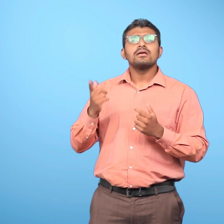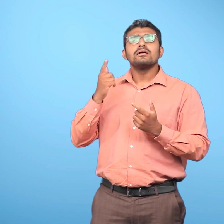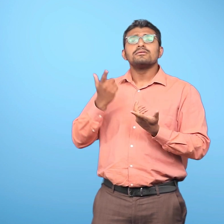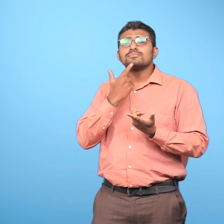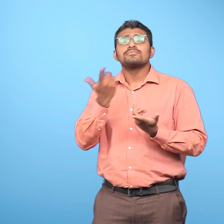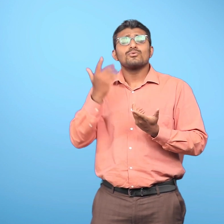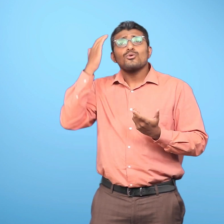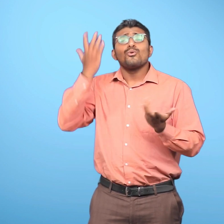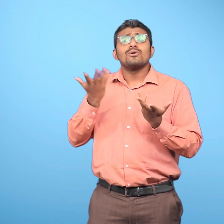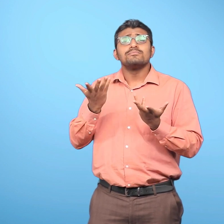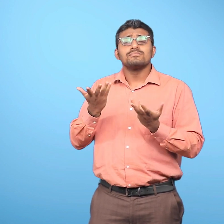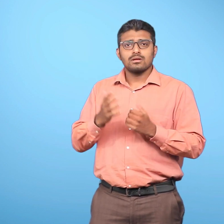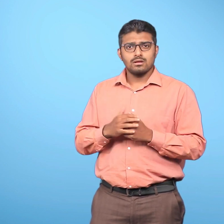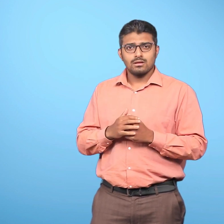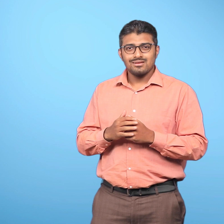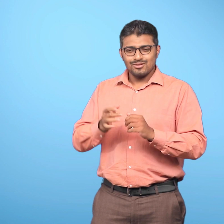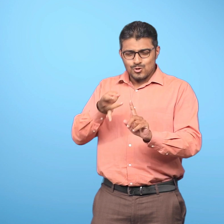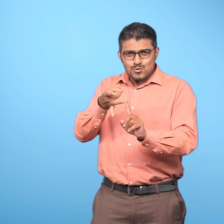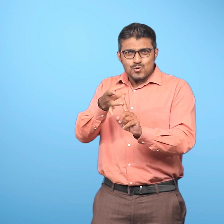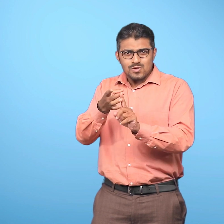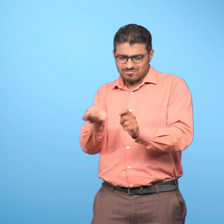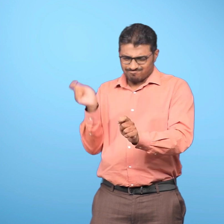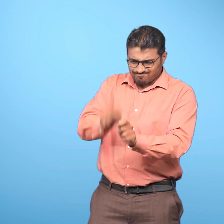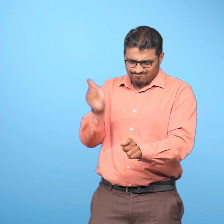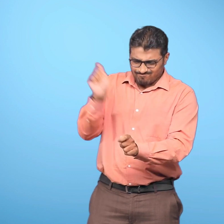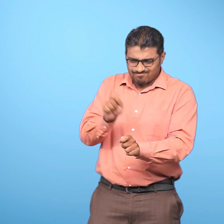if you have ever seen a blacksmith making some tools.